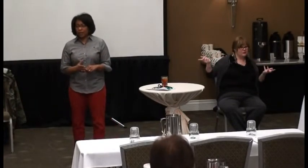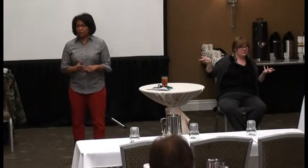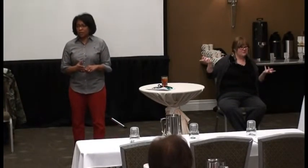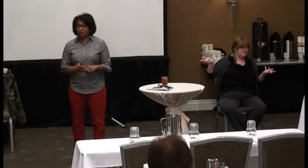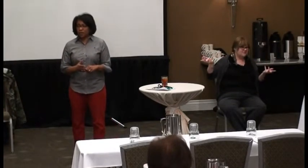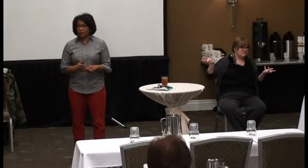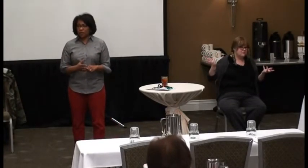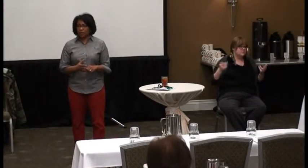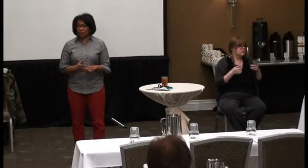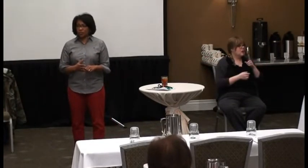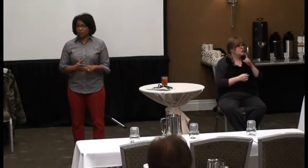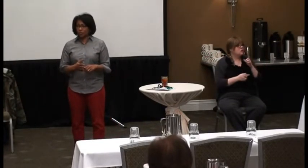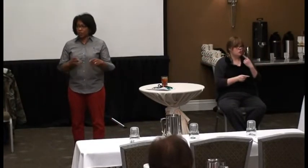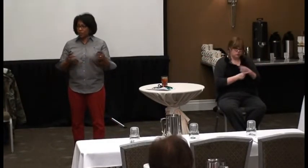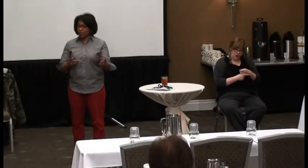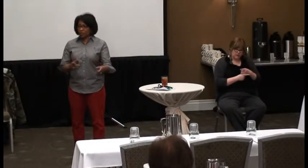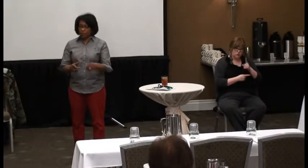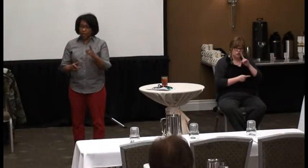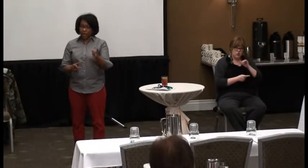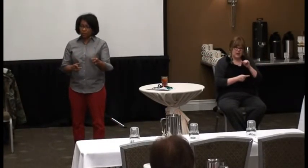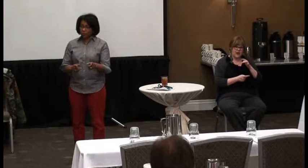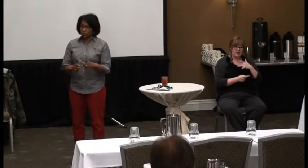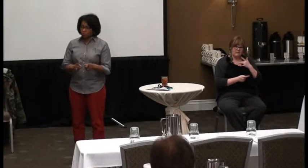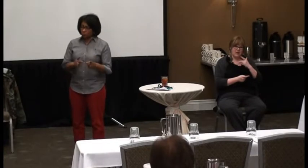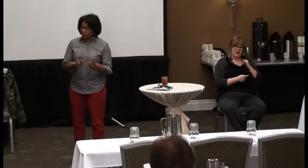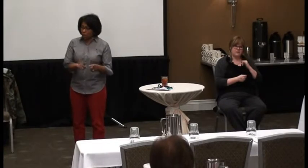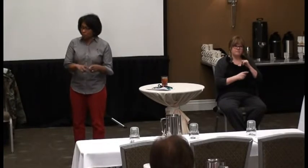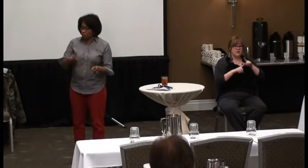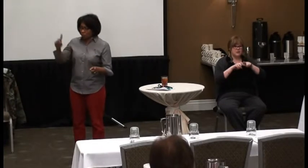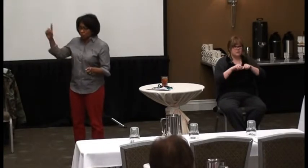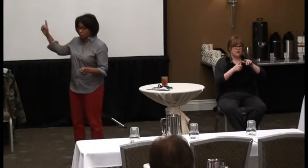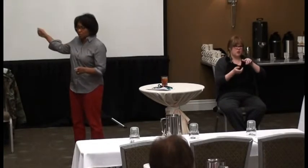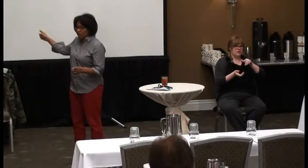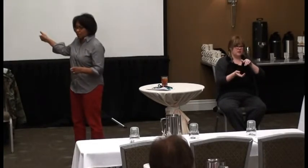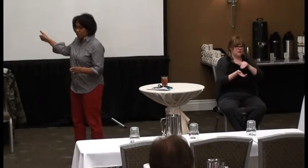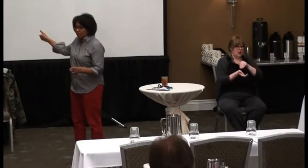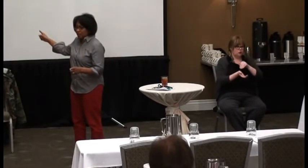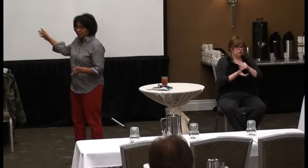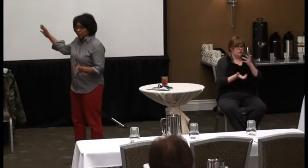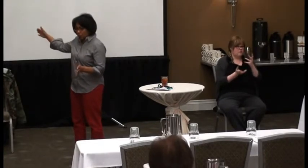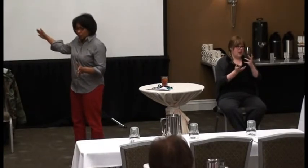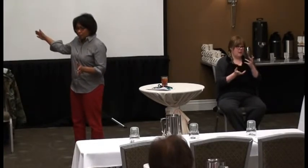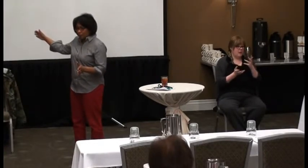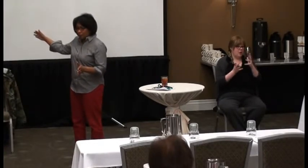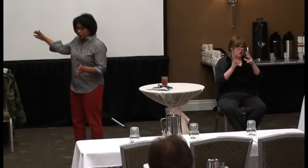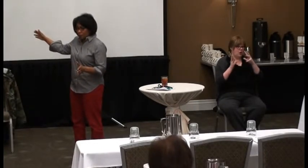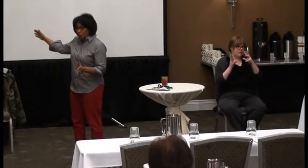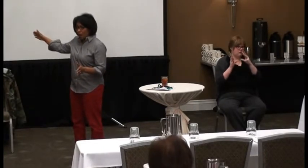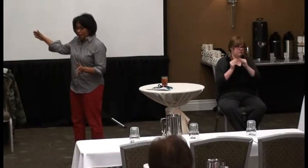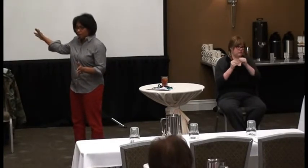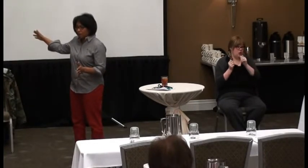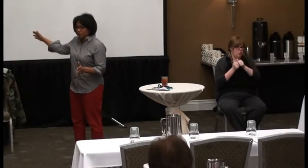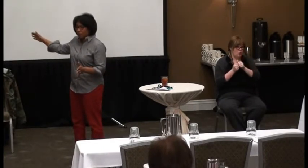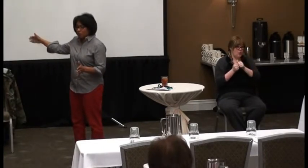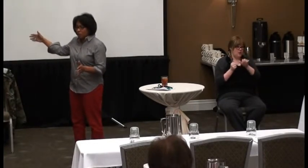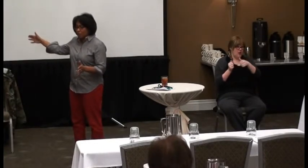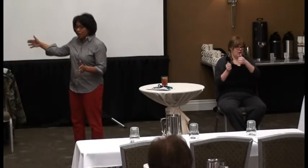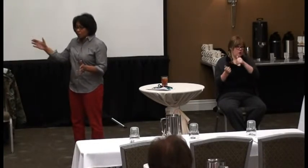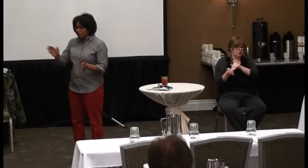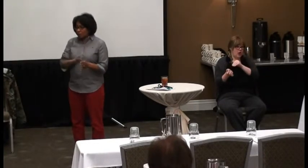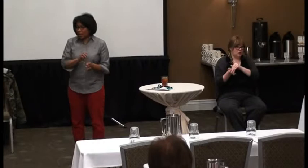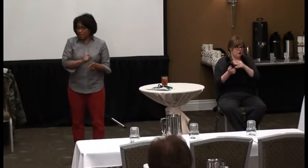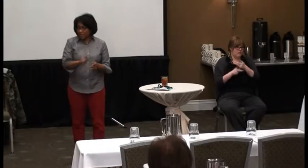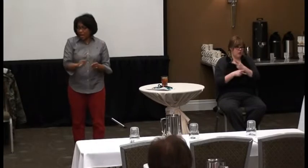I think it depends on the physician, whether they say, okay, I will consult with this doctor to find out why, what's going on,